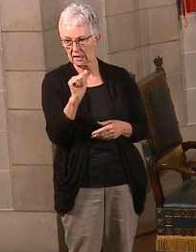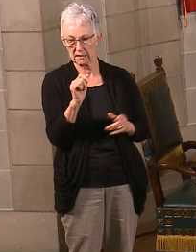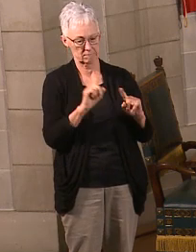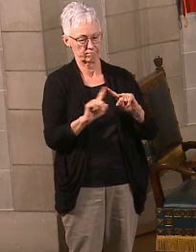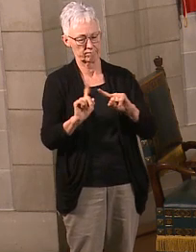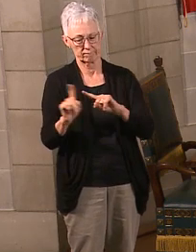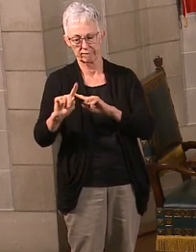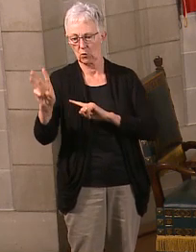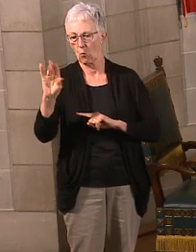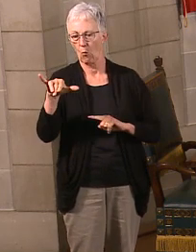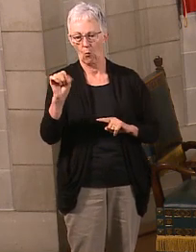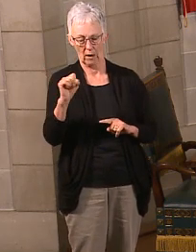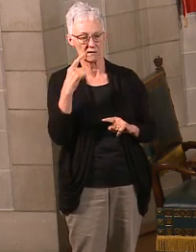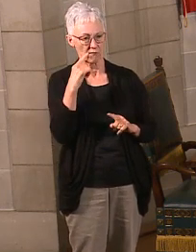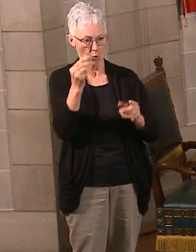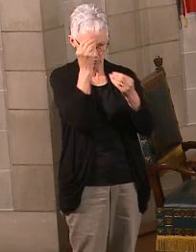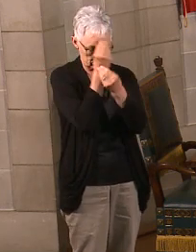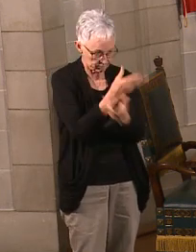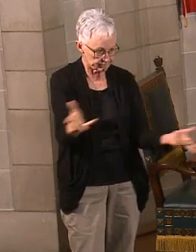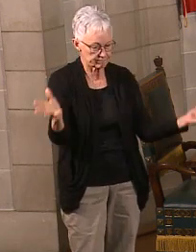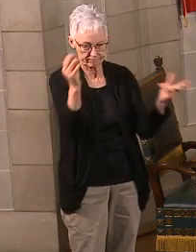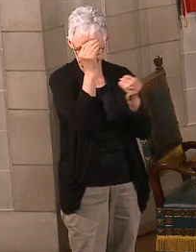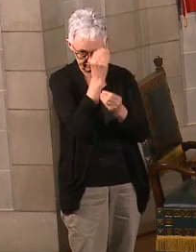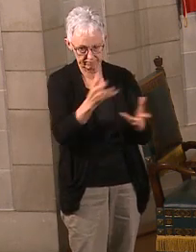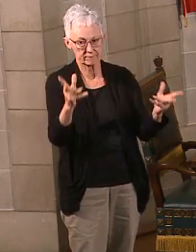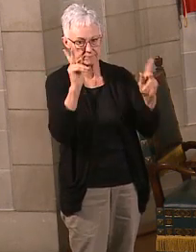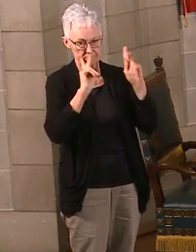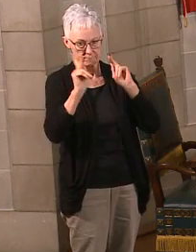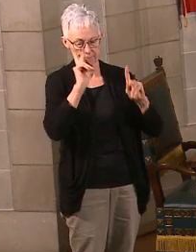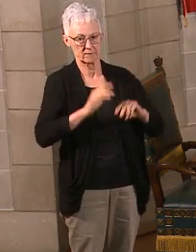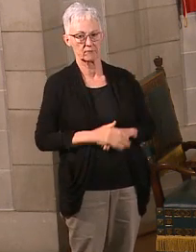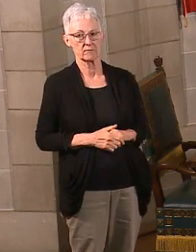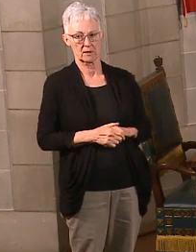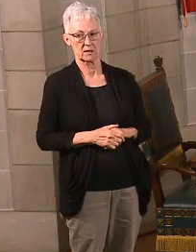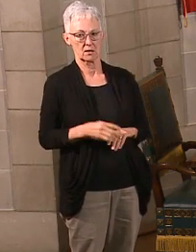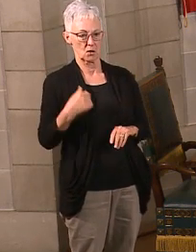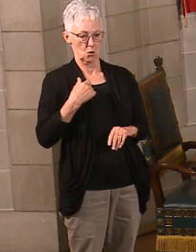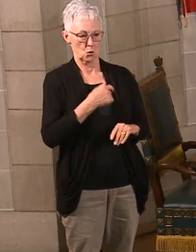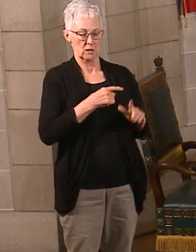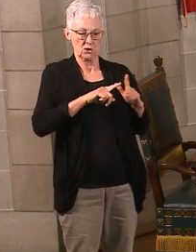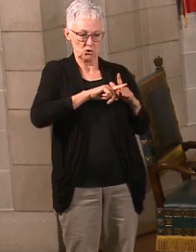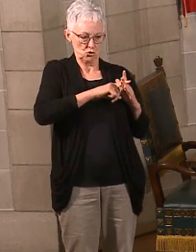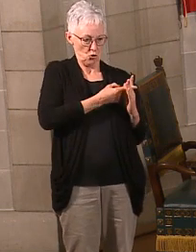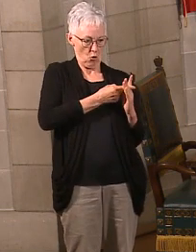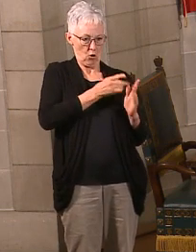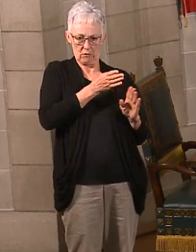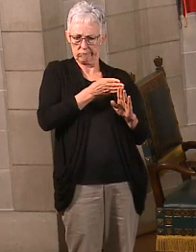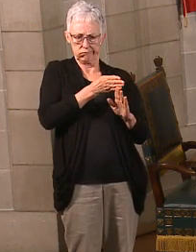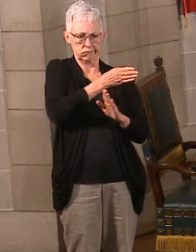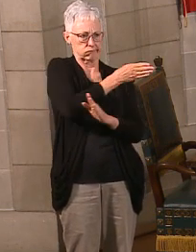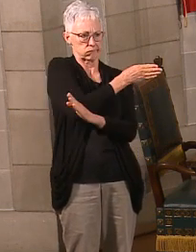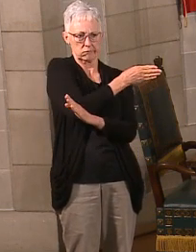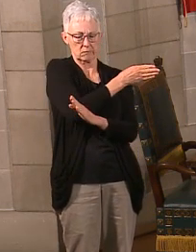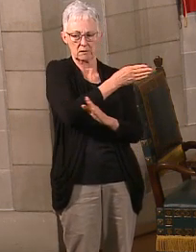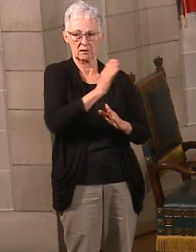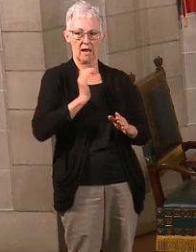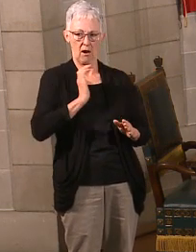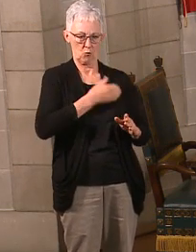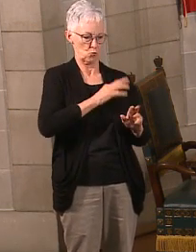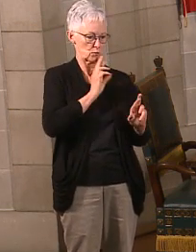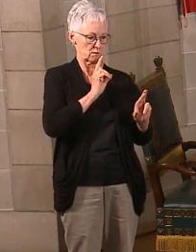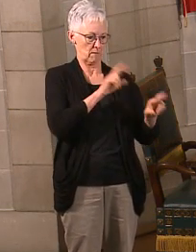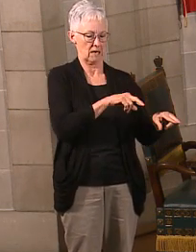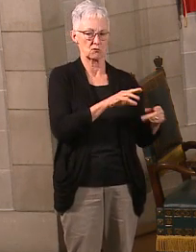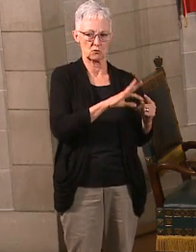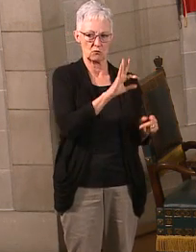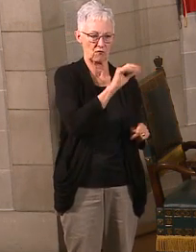when we started with the pandemic in December, or the potential pandemic, fortunately it wasn't one, but our influenza response, we